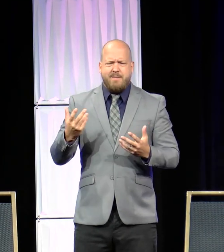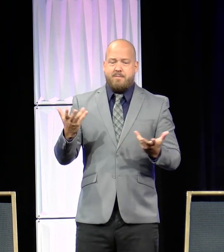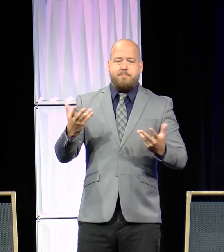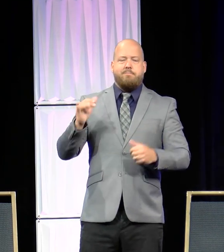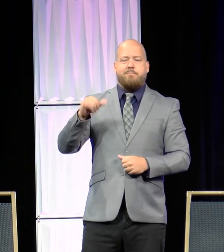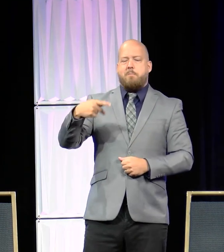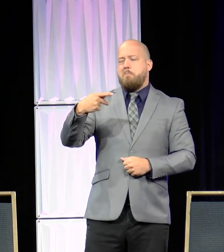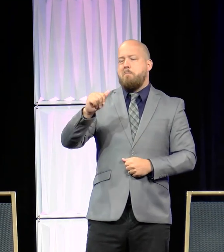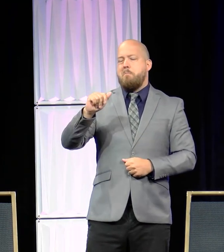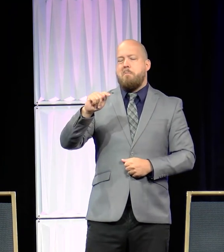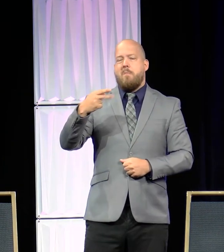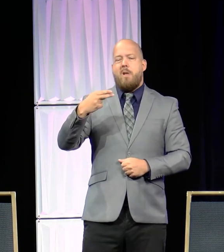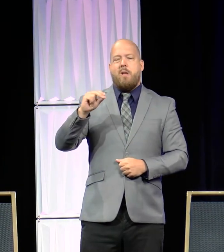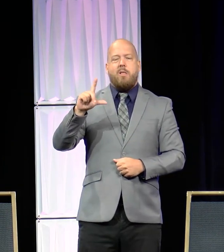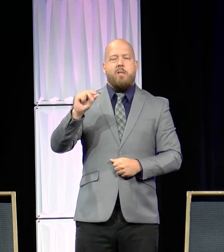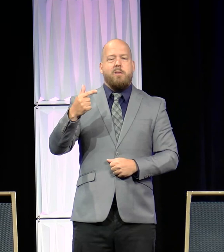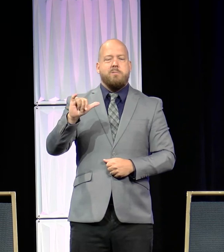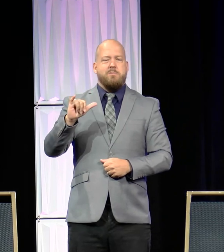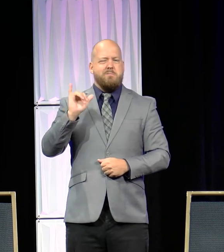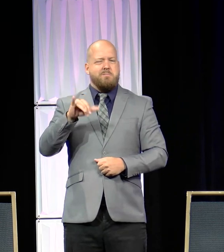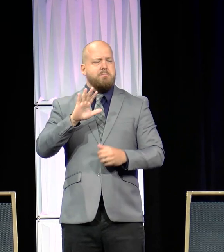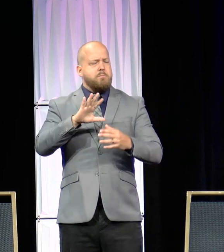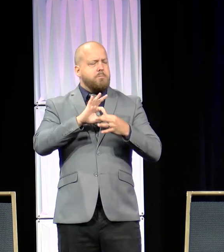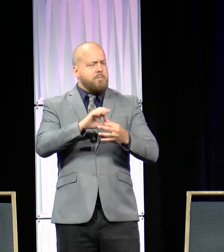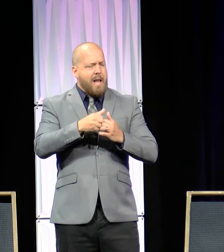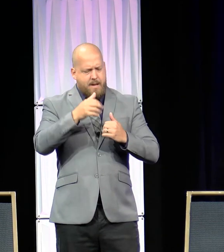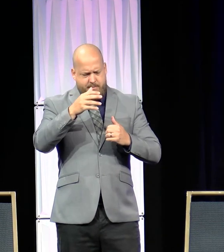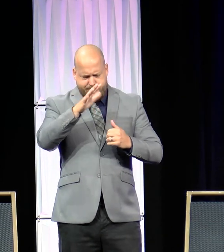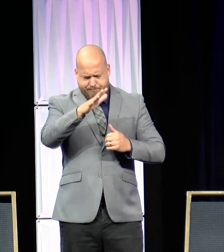going on with male-identified people?